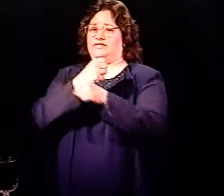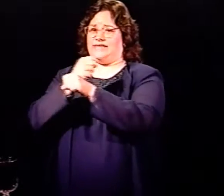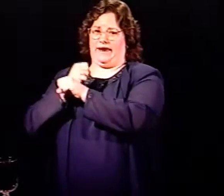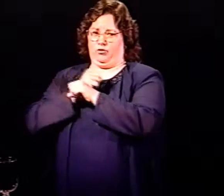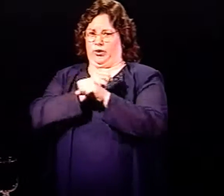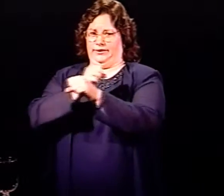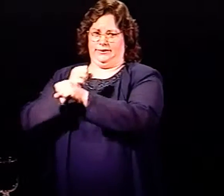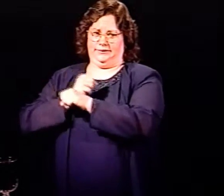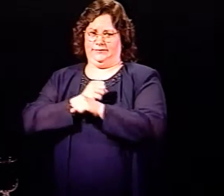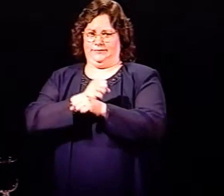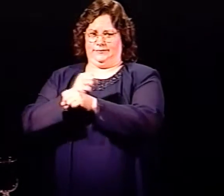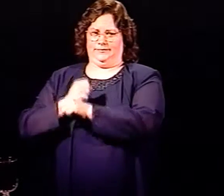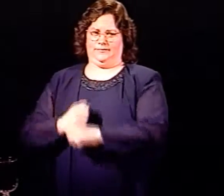slavery.